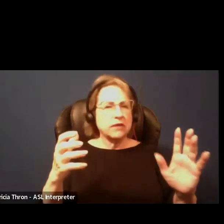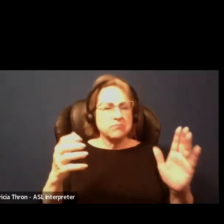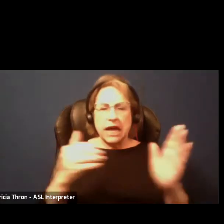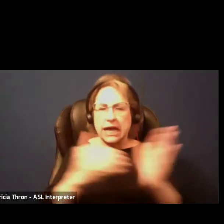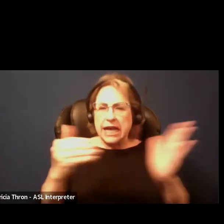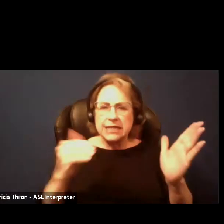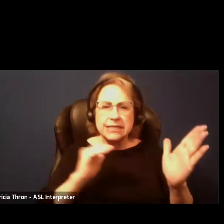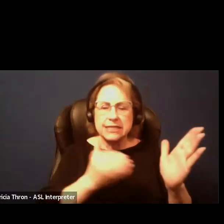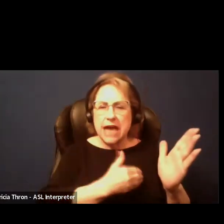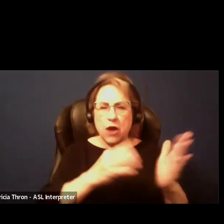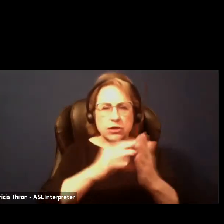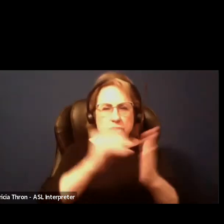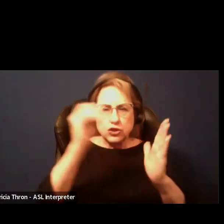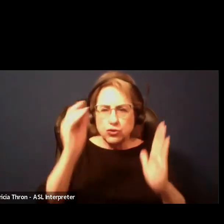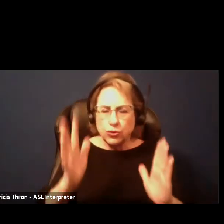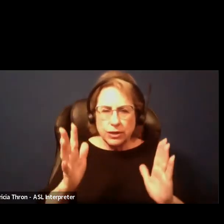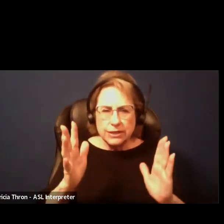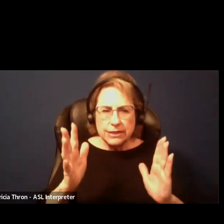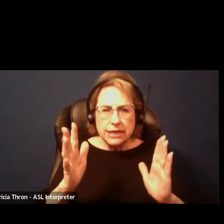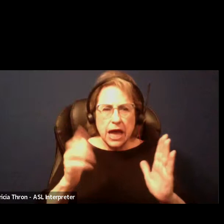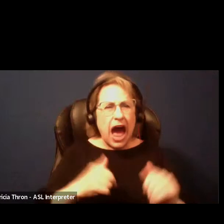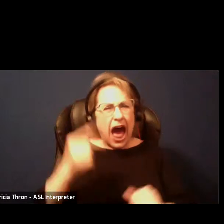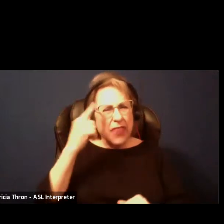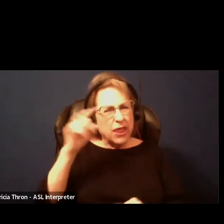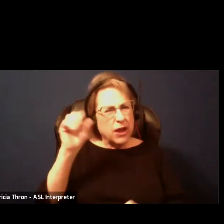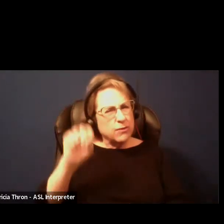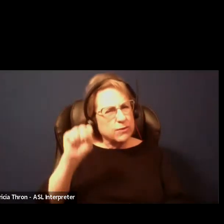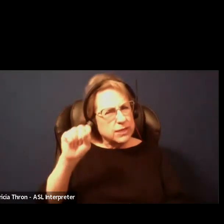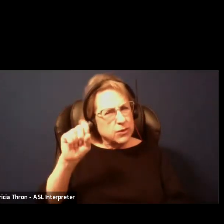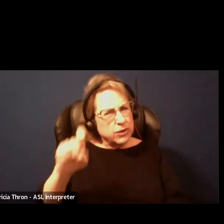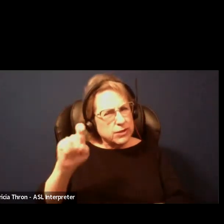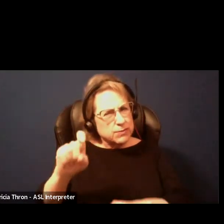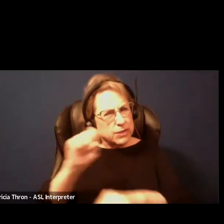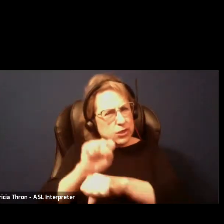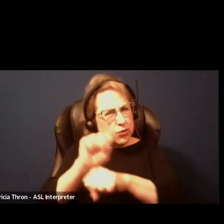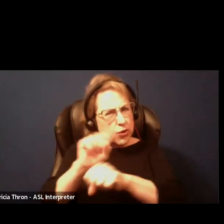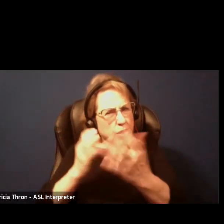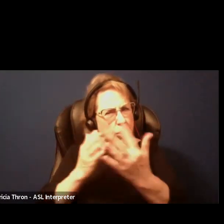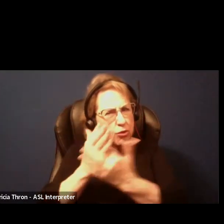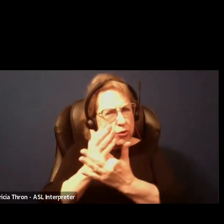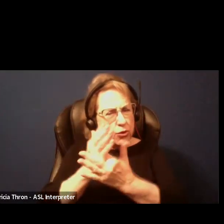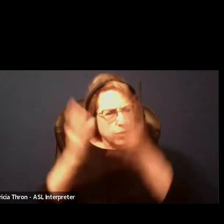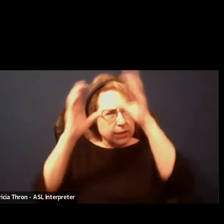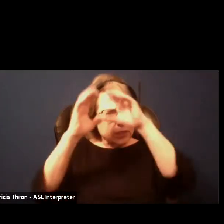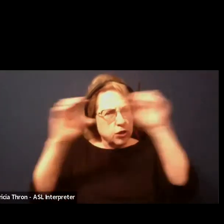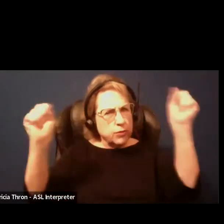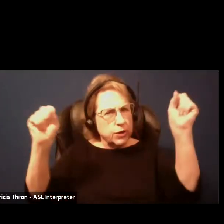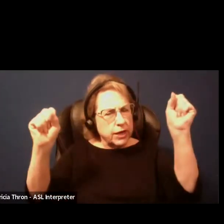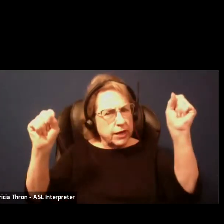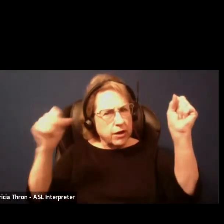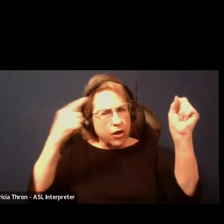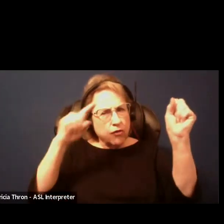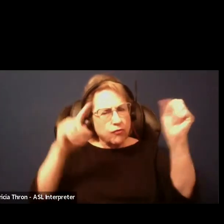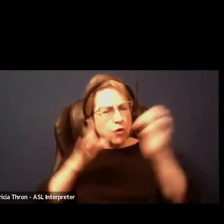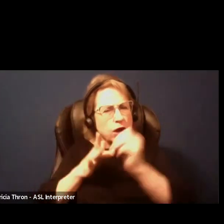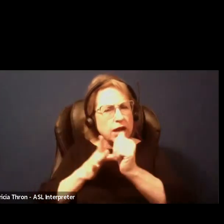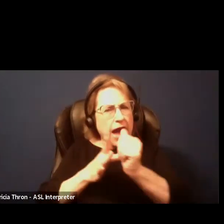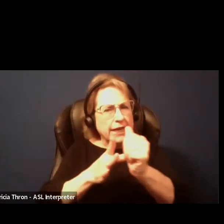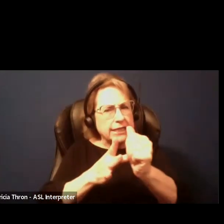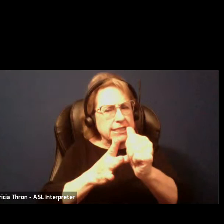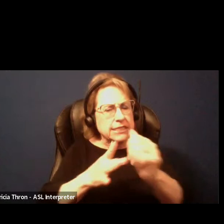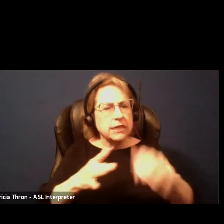we all were supposed to work through the superintendent to get guidance, and I think you just. Yes, I